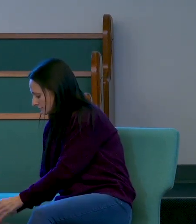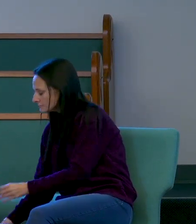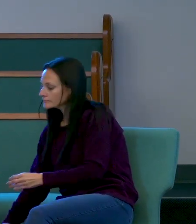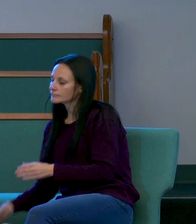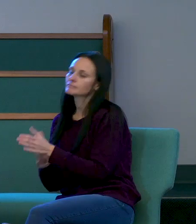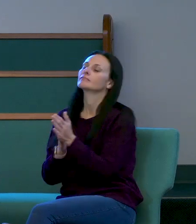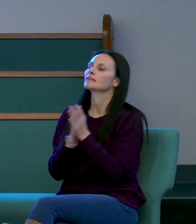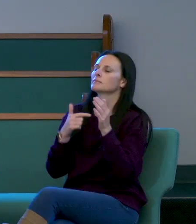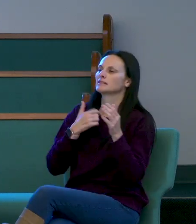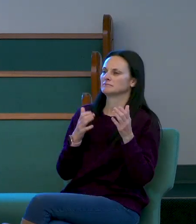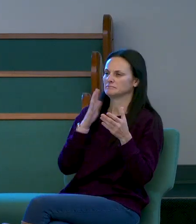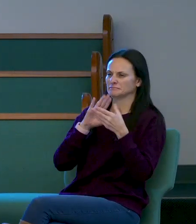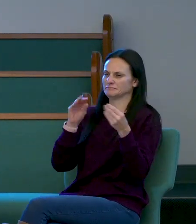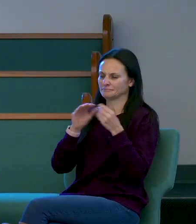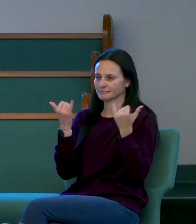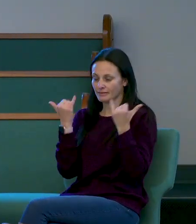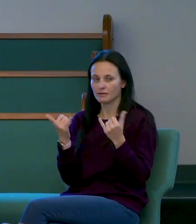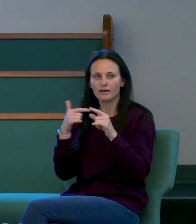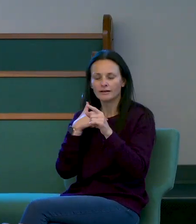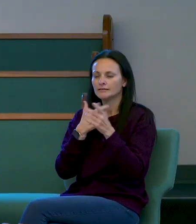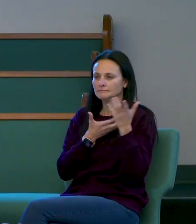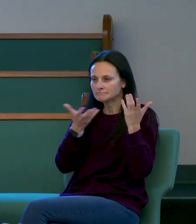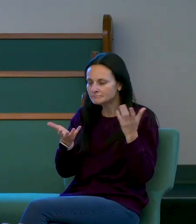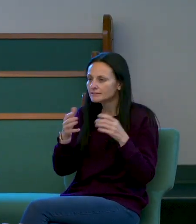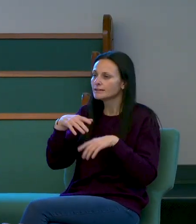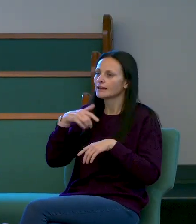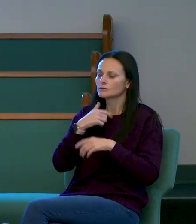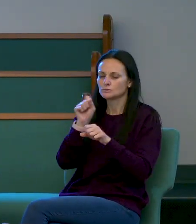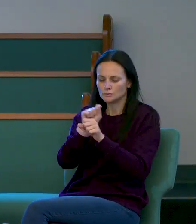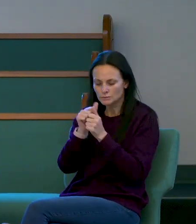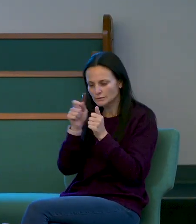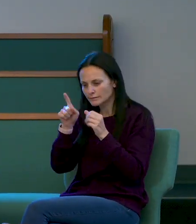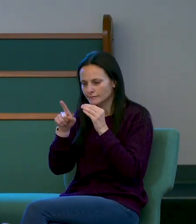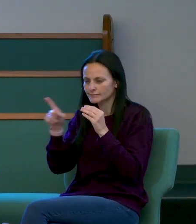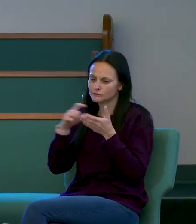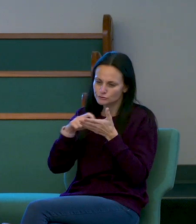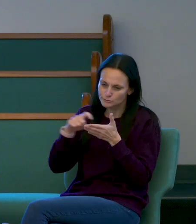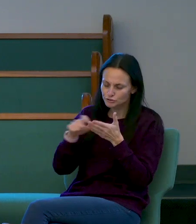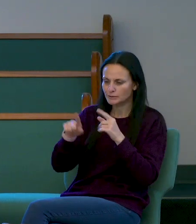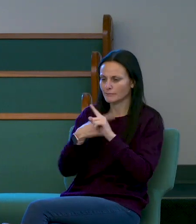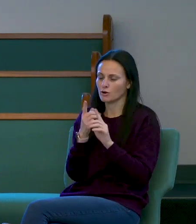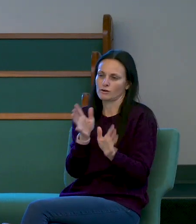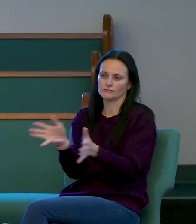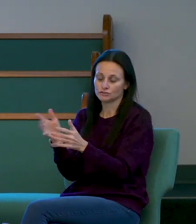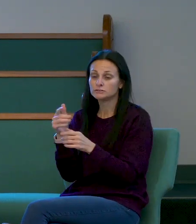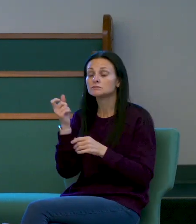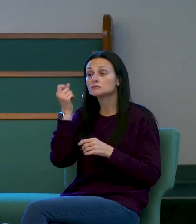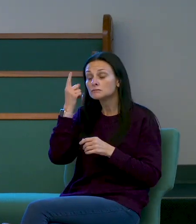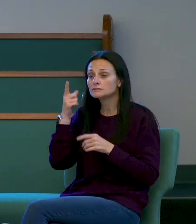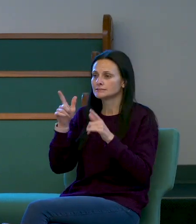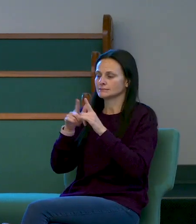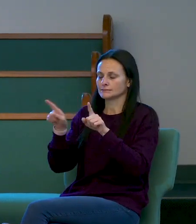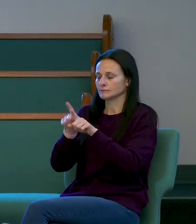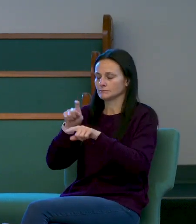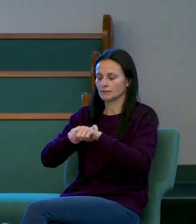was working on this message for you and with us and conversation as it is. And at the same time, all week